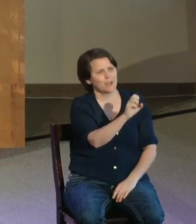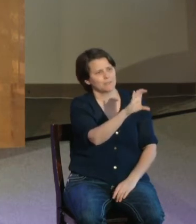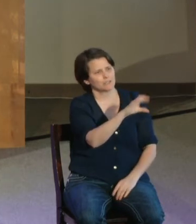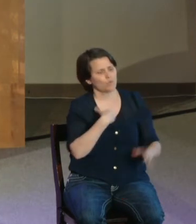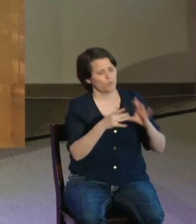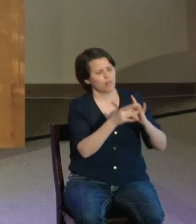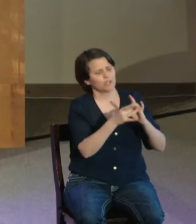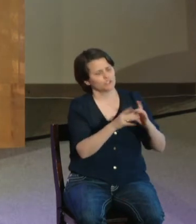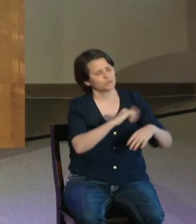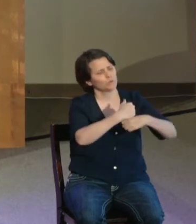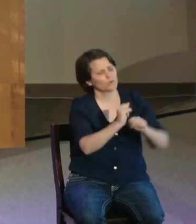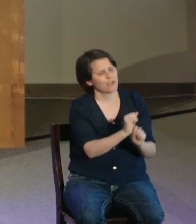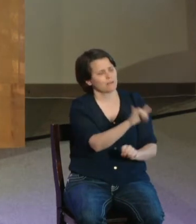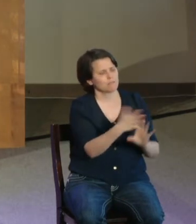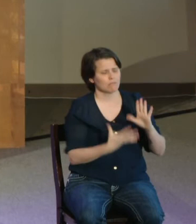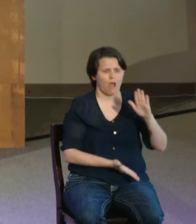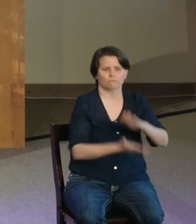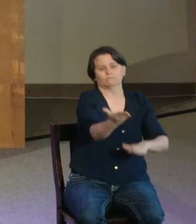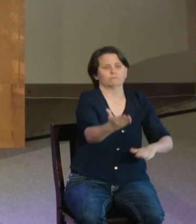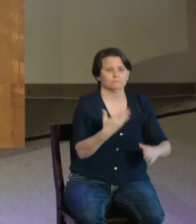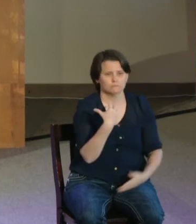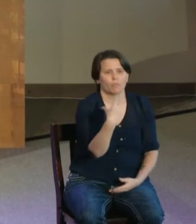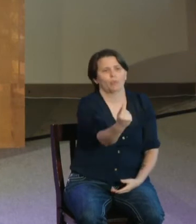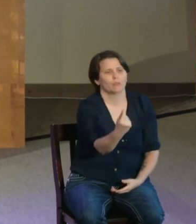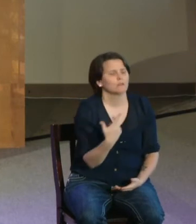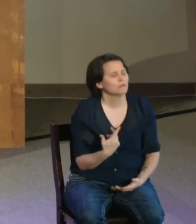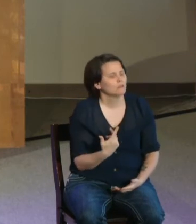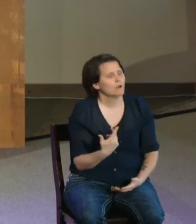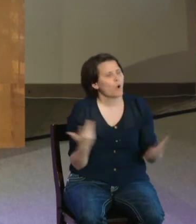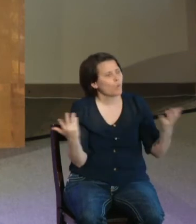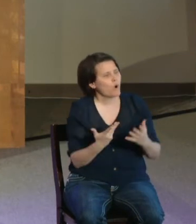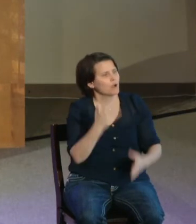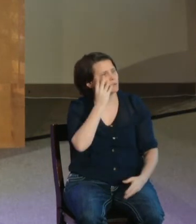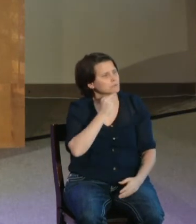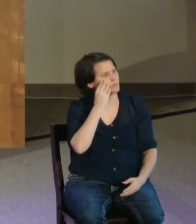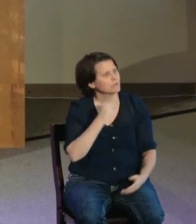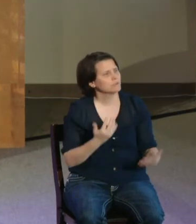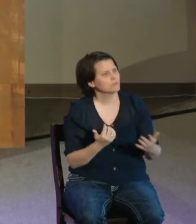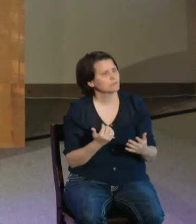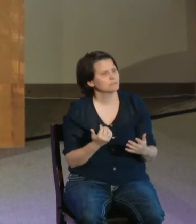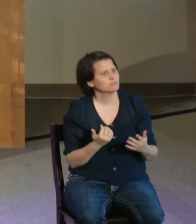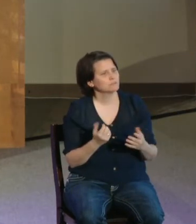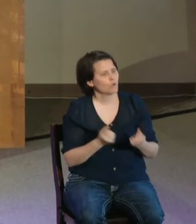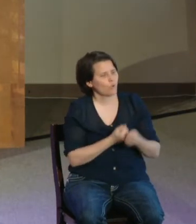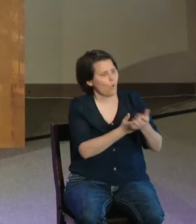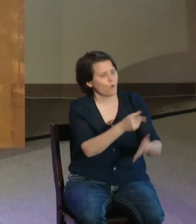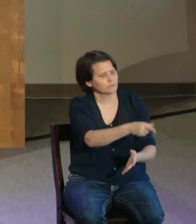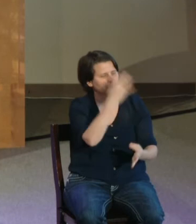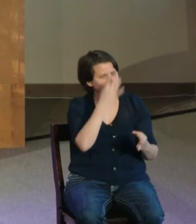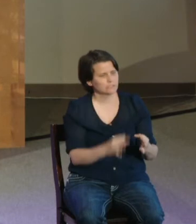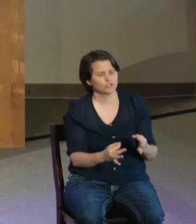understand? What are some experiences that made you make the decision that you made? Should we have done